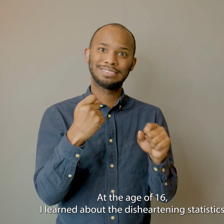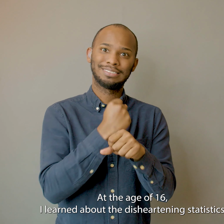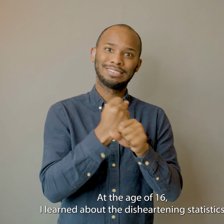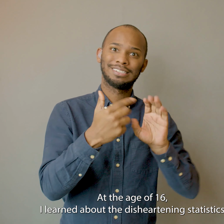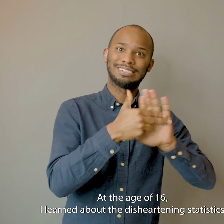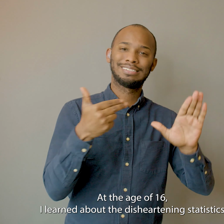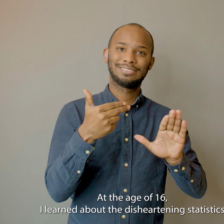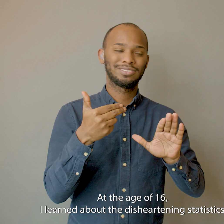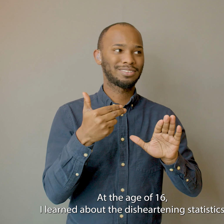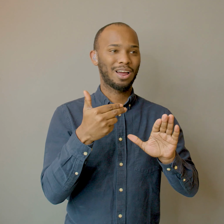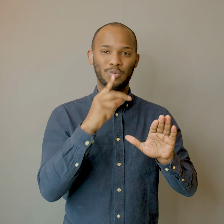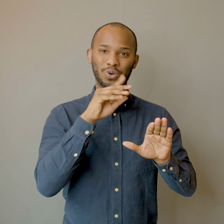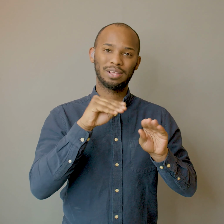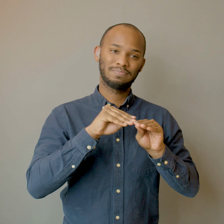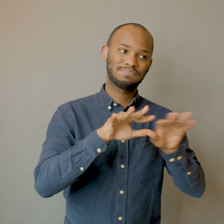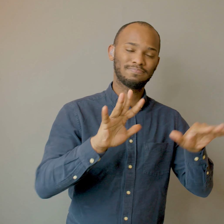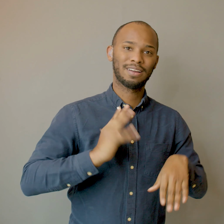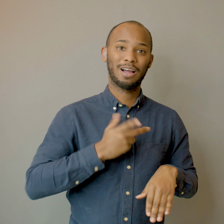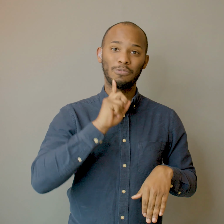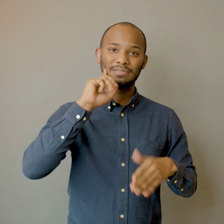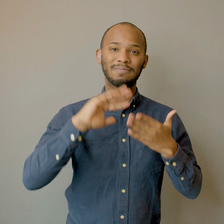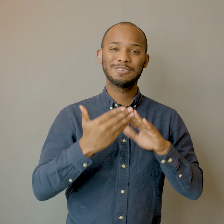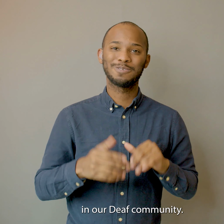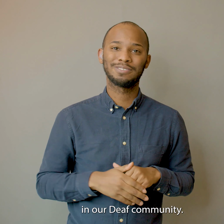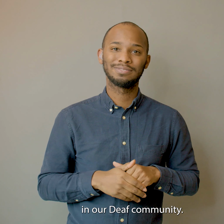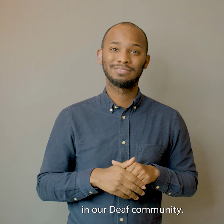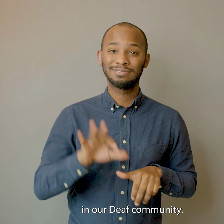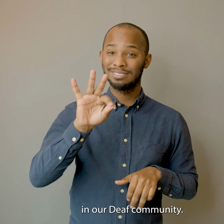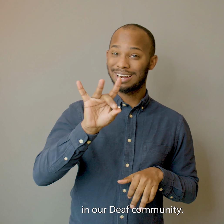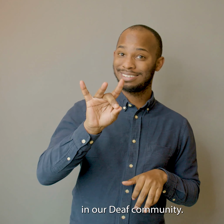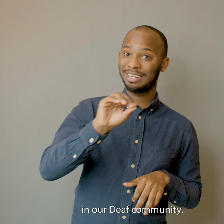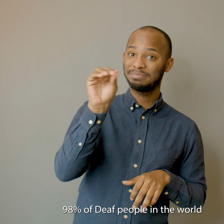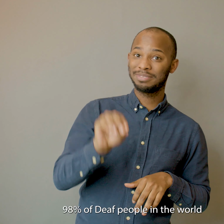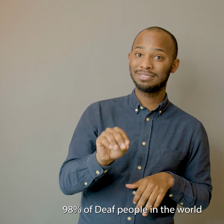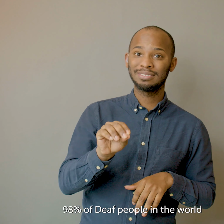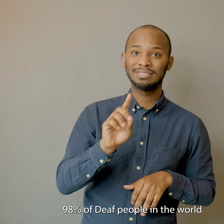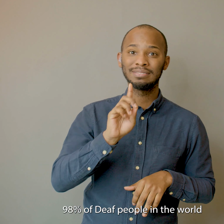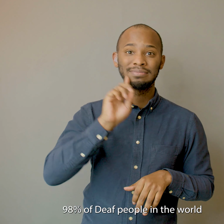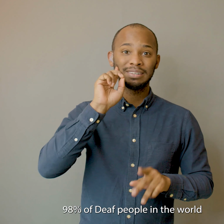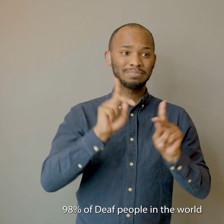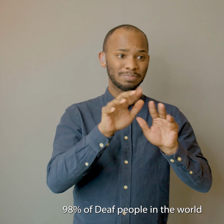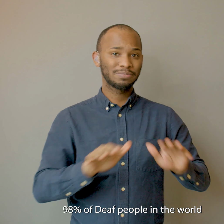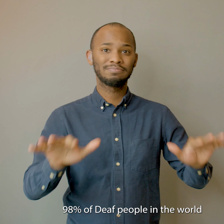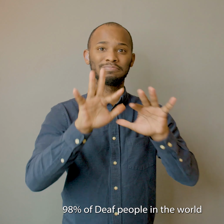I learned about the disheartening statistics that was in our deaf community. 98% of deaf people